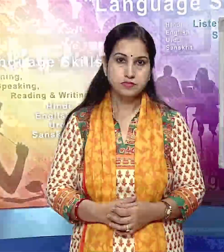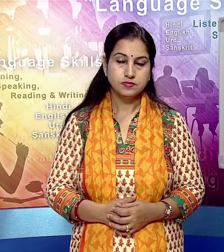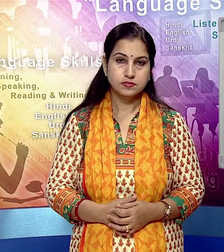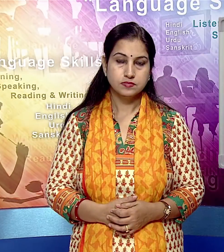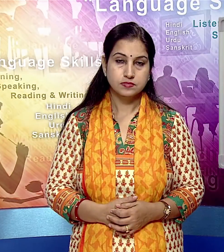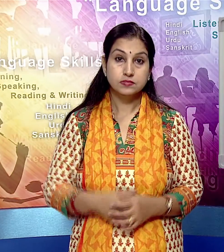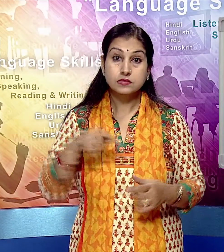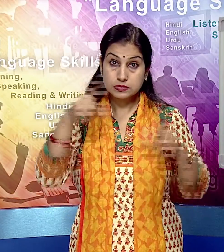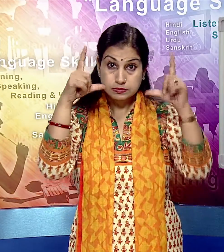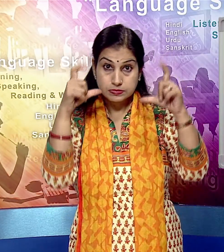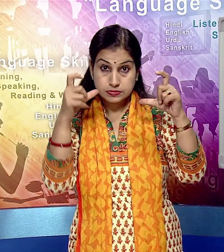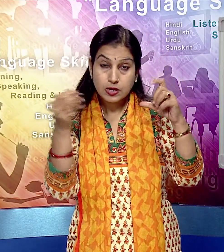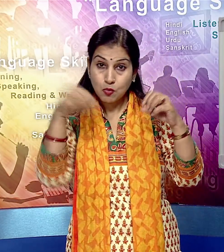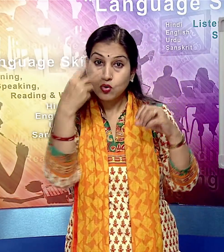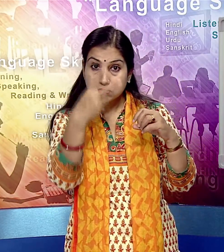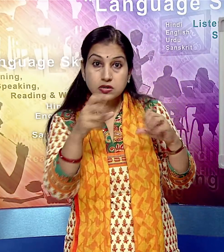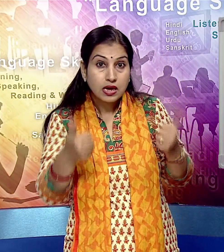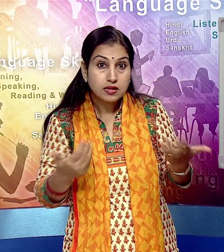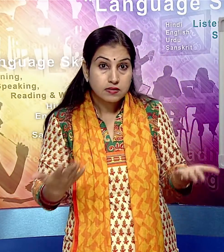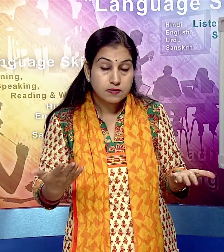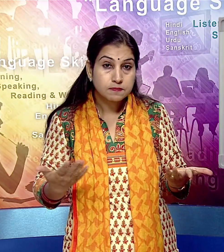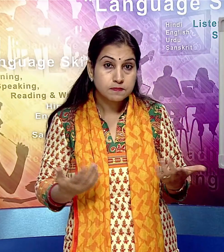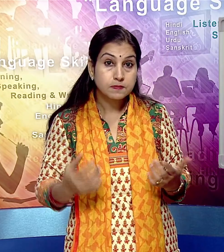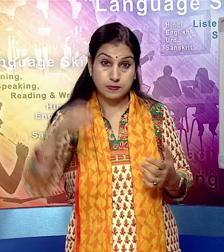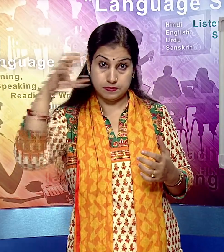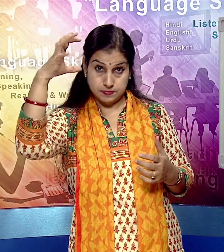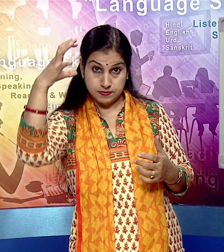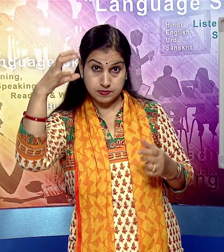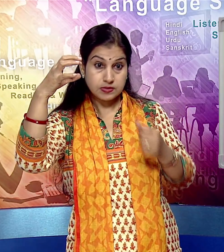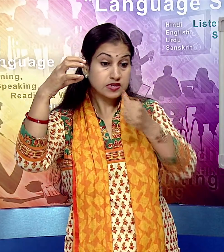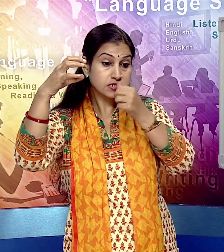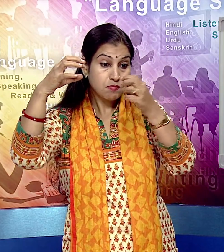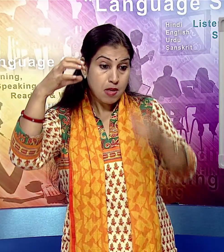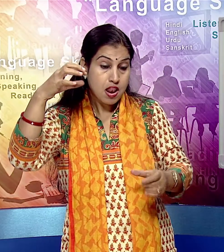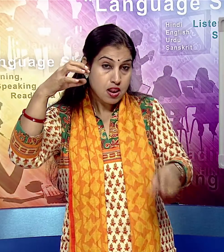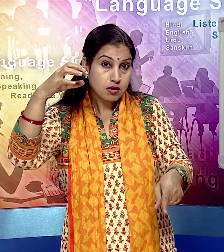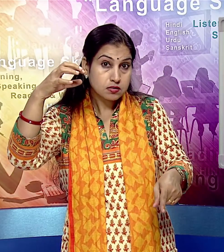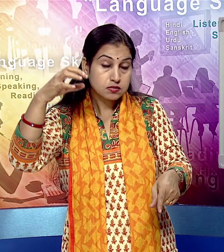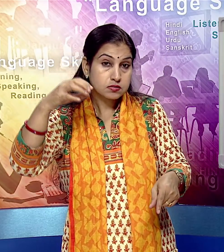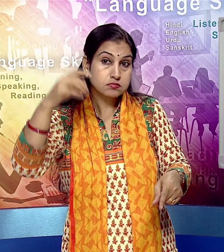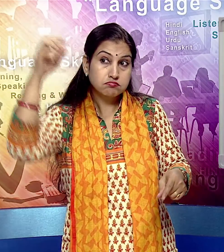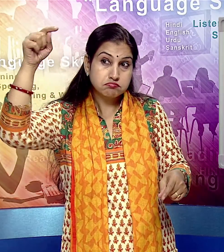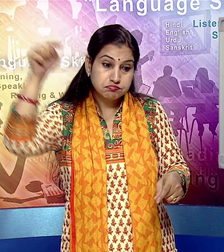This is another picture you can see. Sun rays on the milk destroys the vitamin